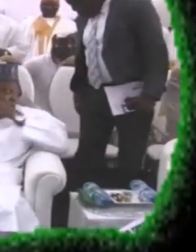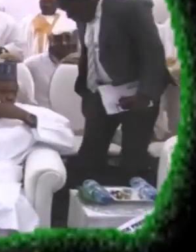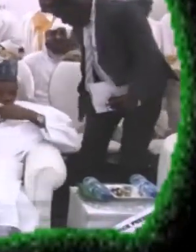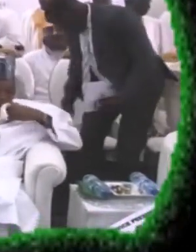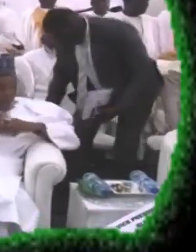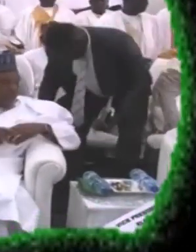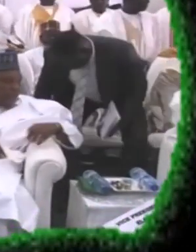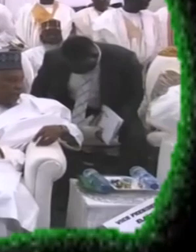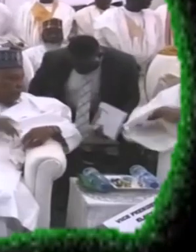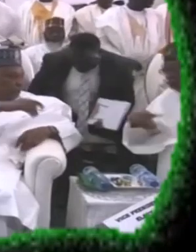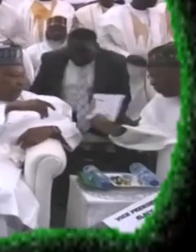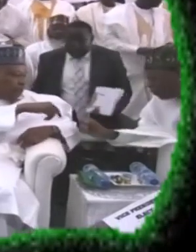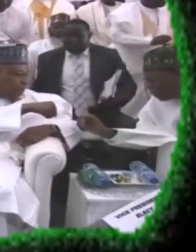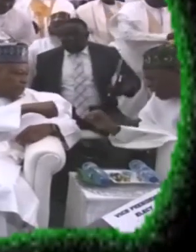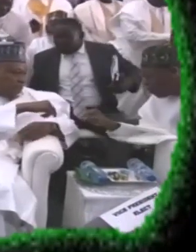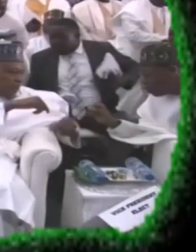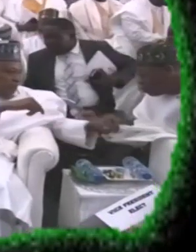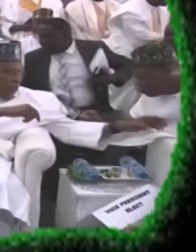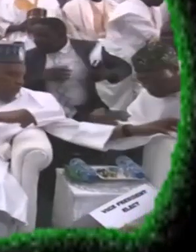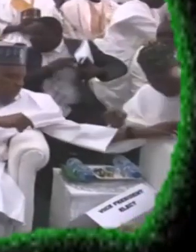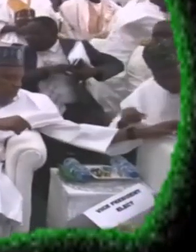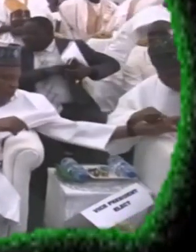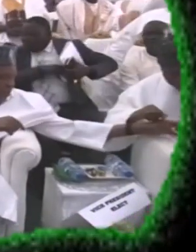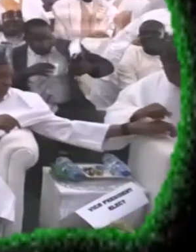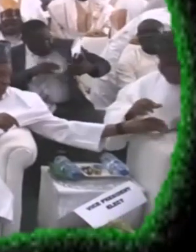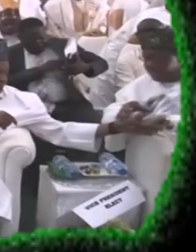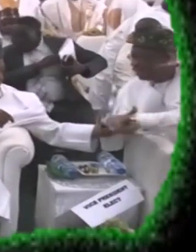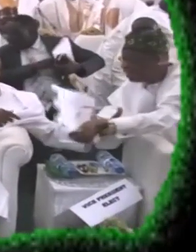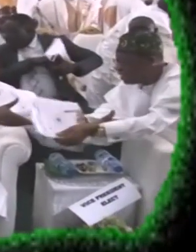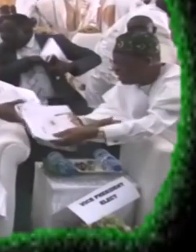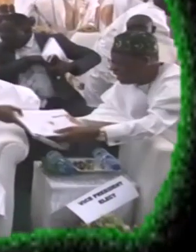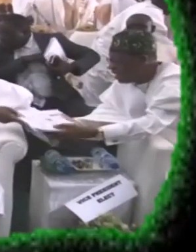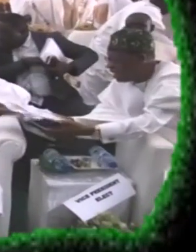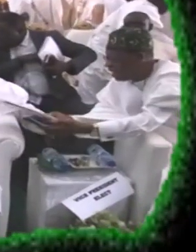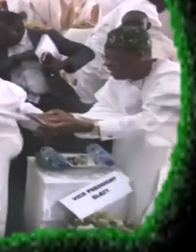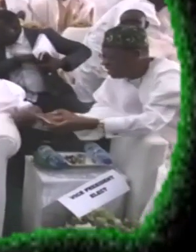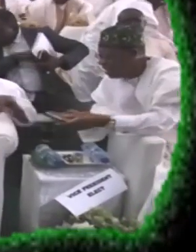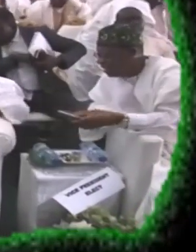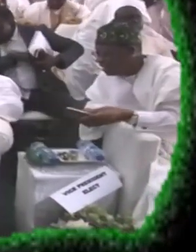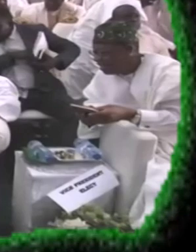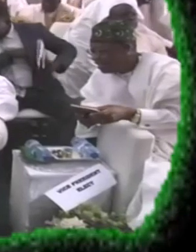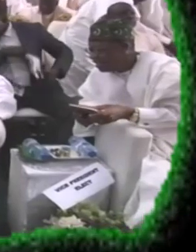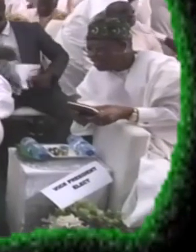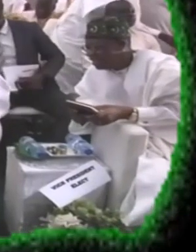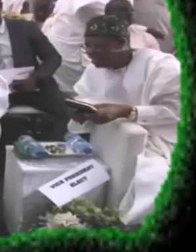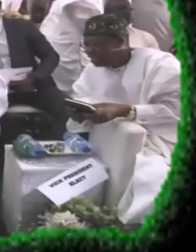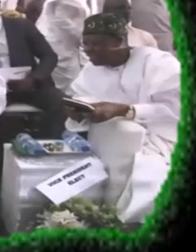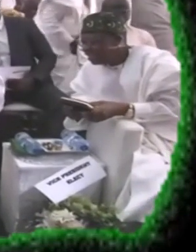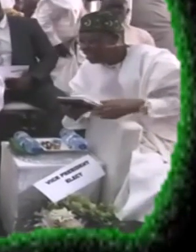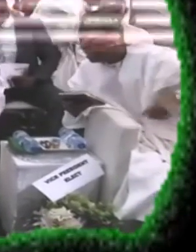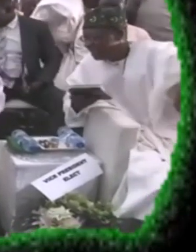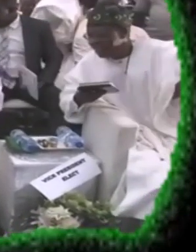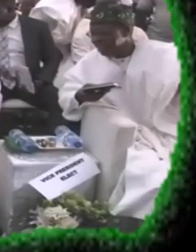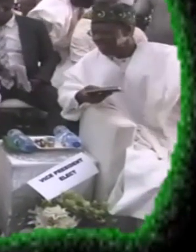he promised and assured that the Asiwaju administration will do justice to that, while he